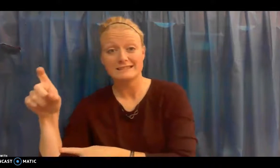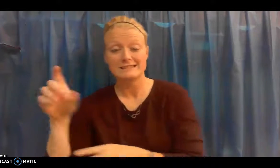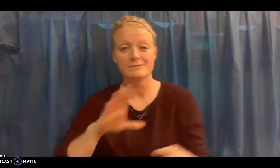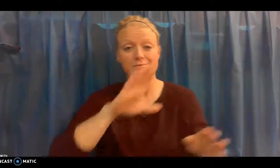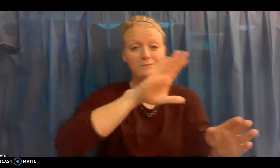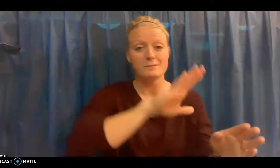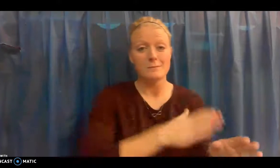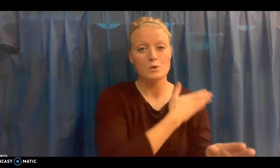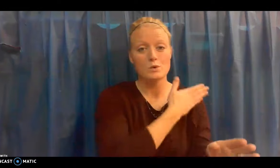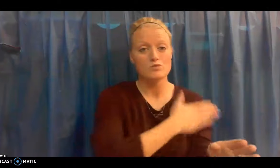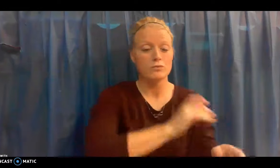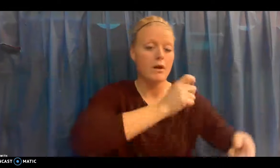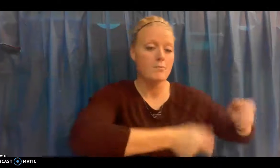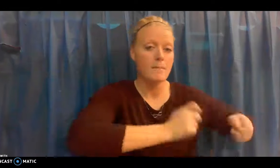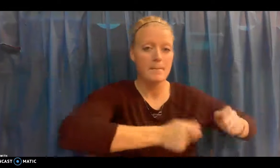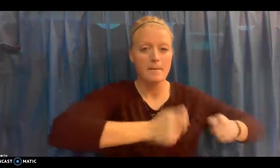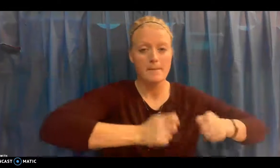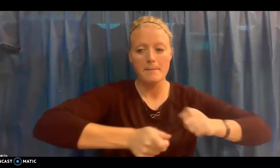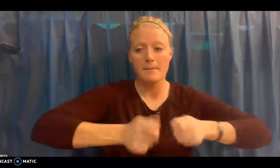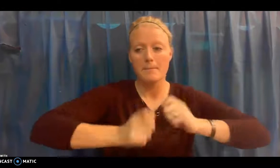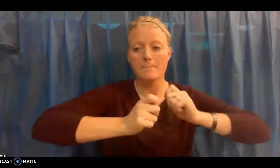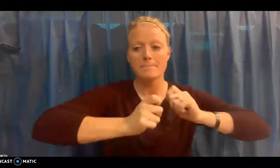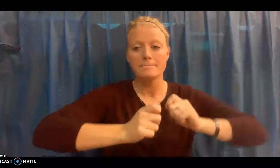X is for your xylophone.